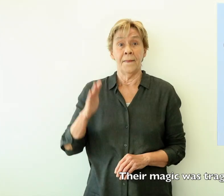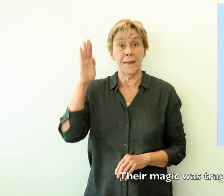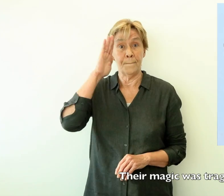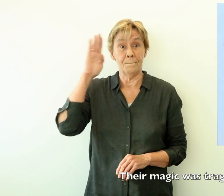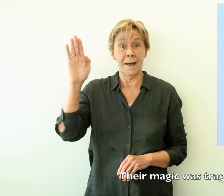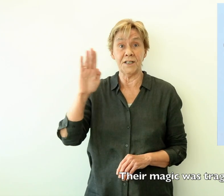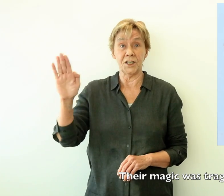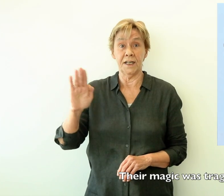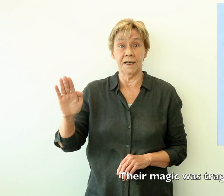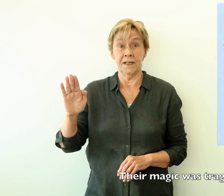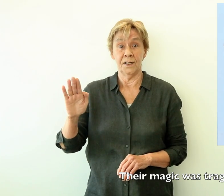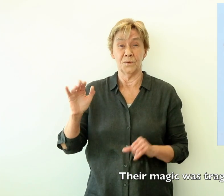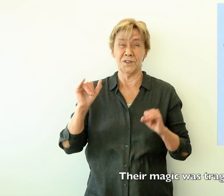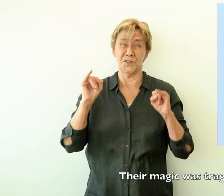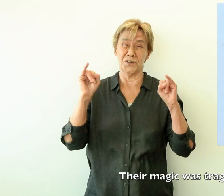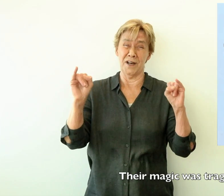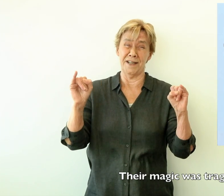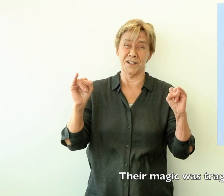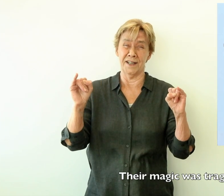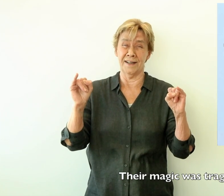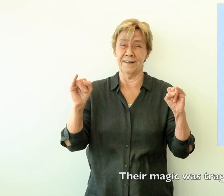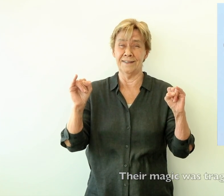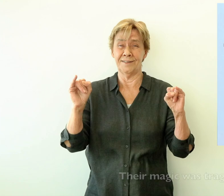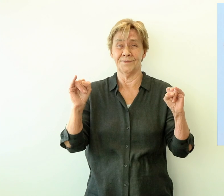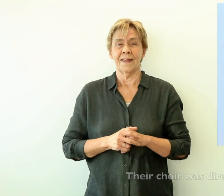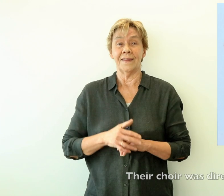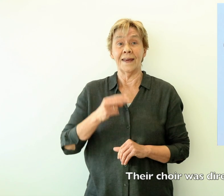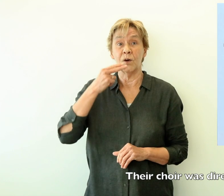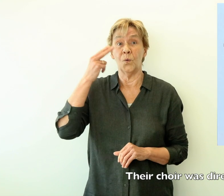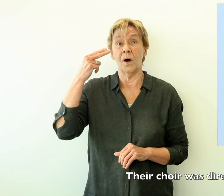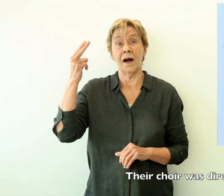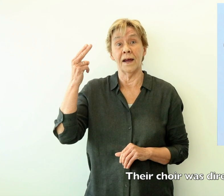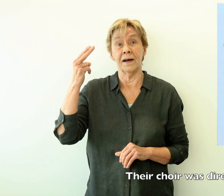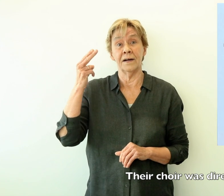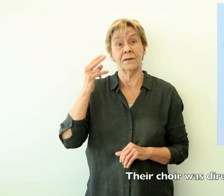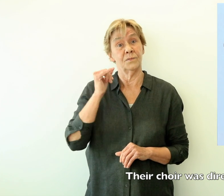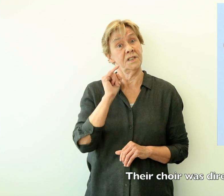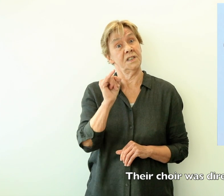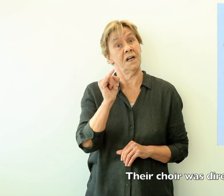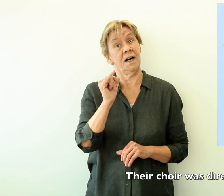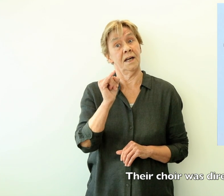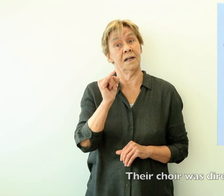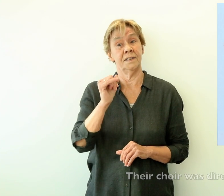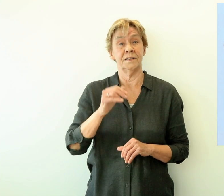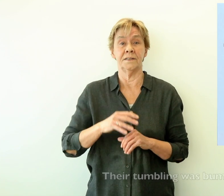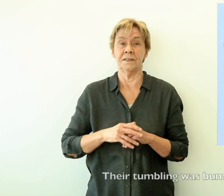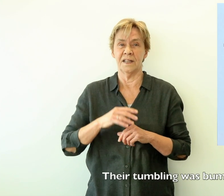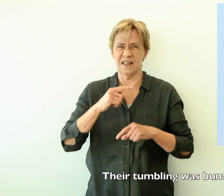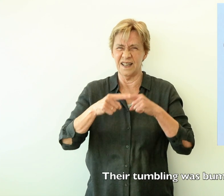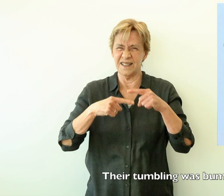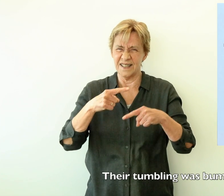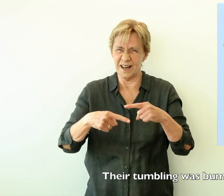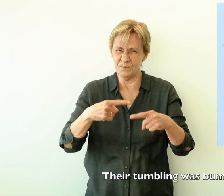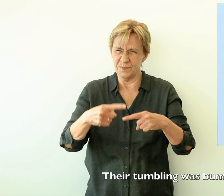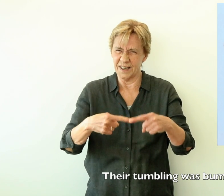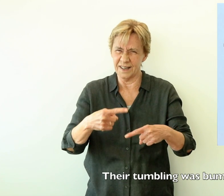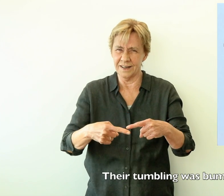Their magic was tragic, their choir was dire, their tumbling